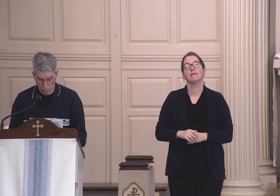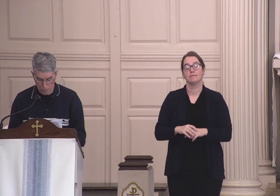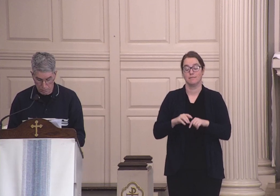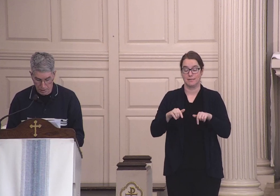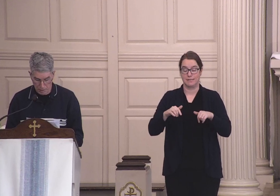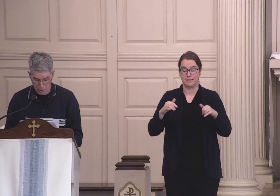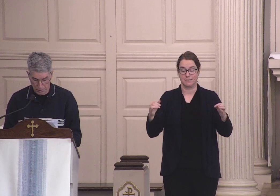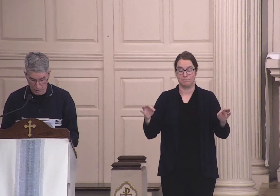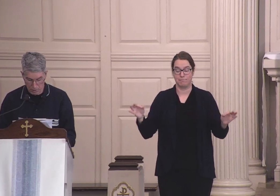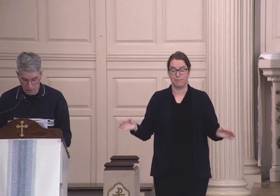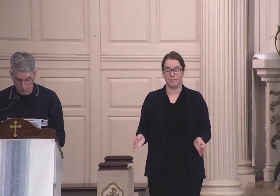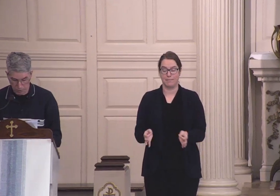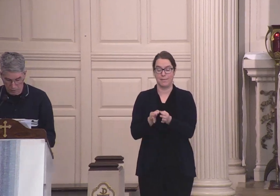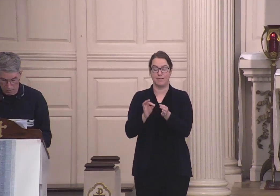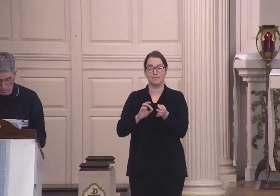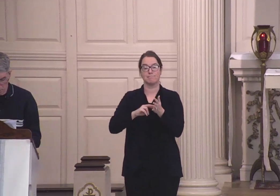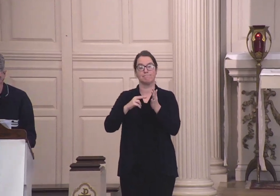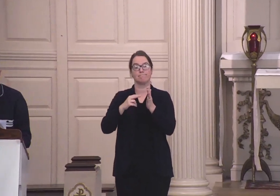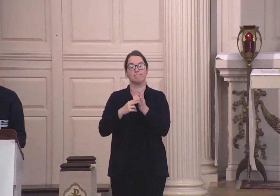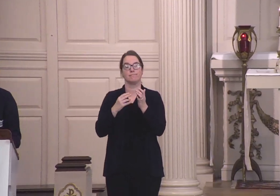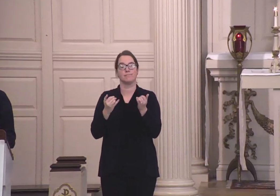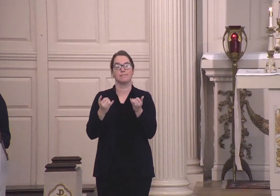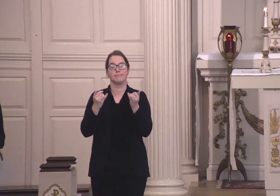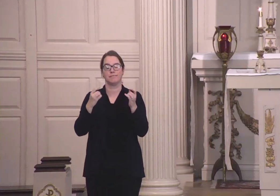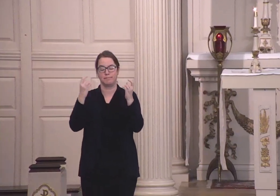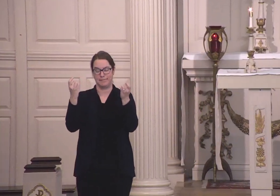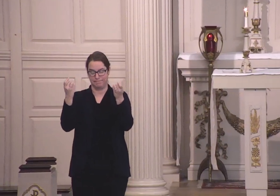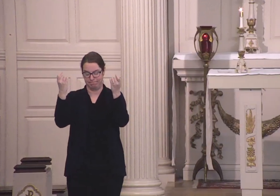for whom this Mass is being celebrated.